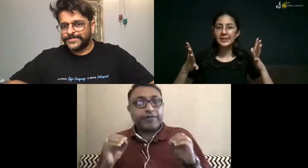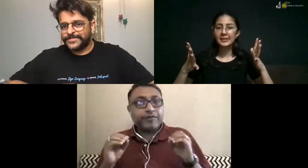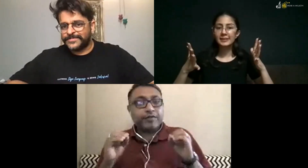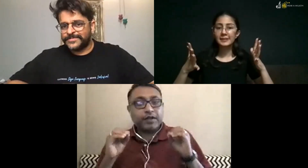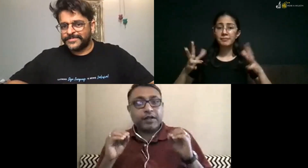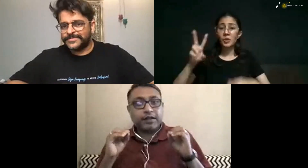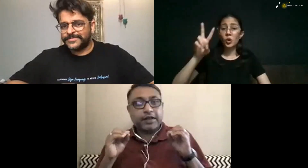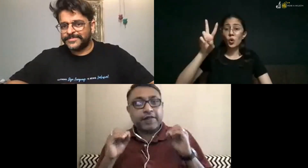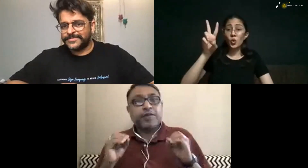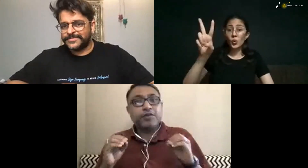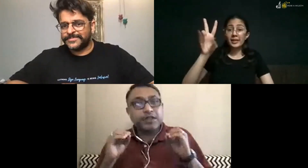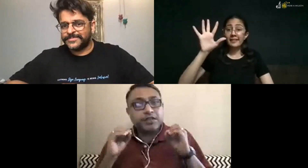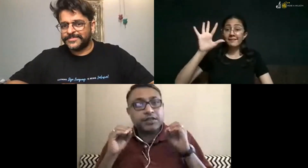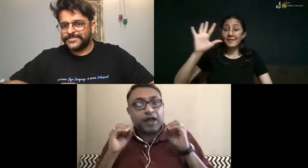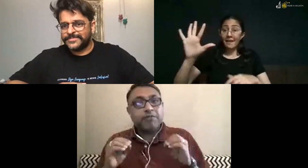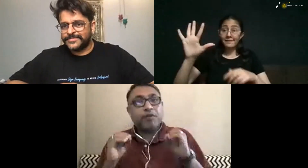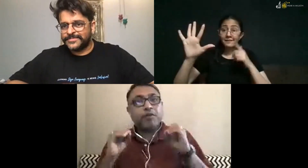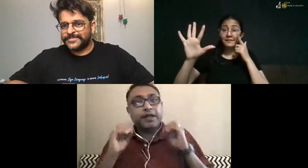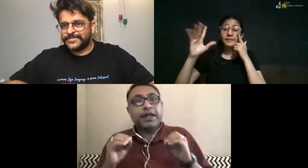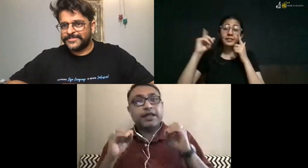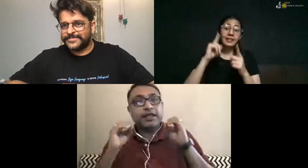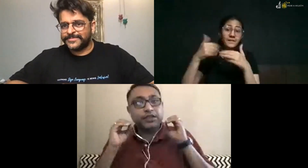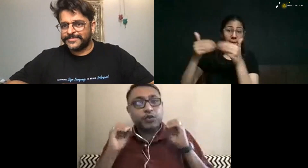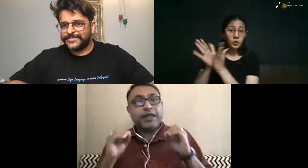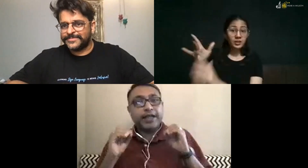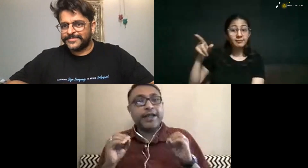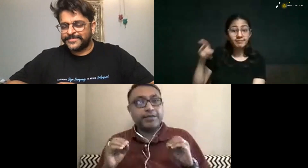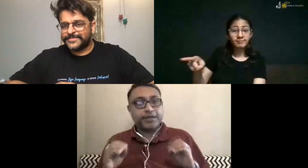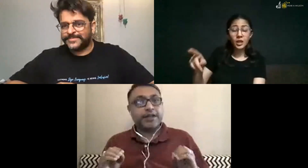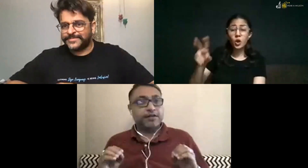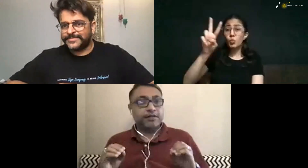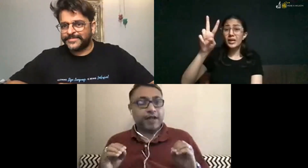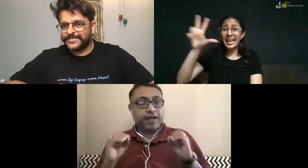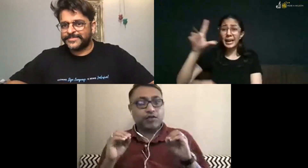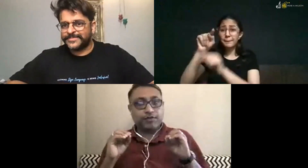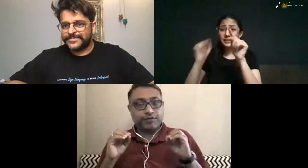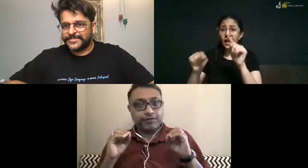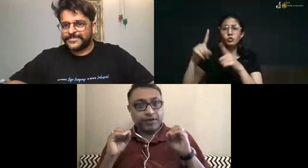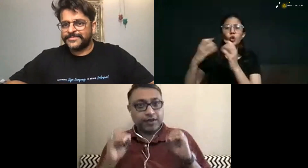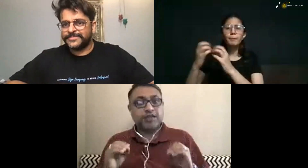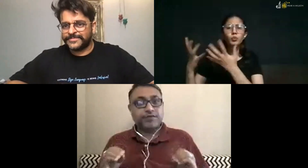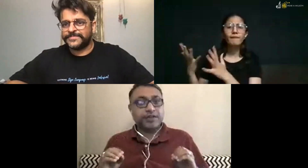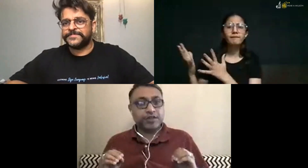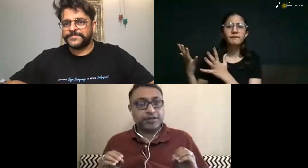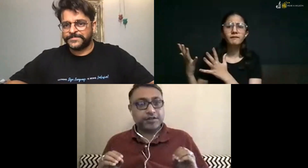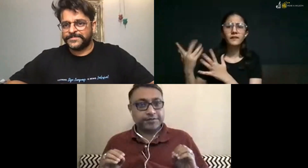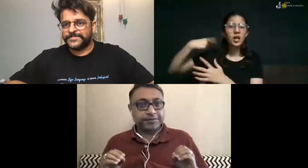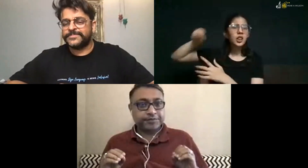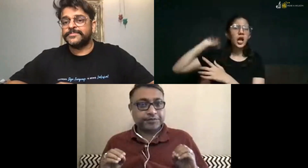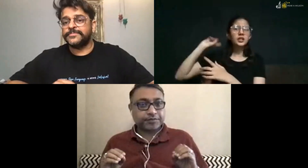25 deaf communities unemployment rate is 28% as of last financial